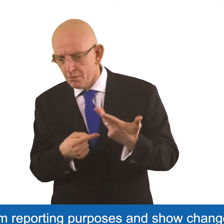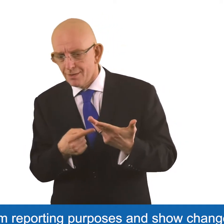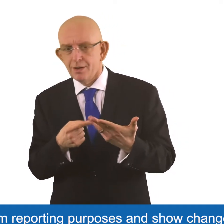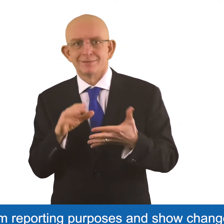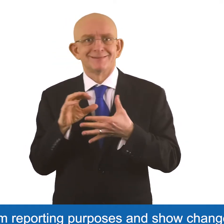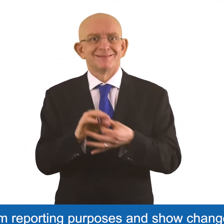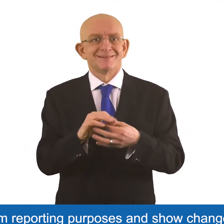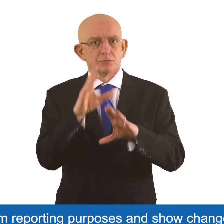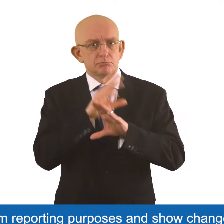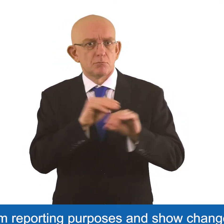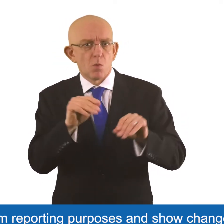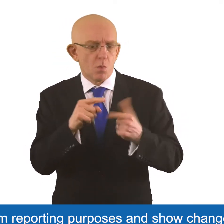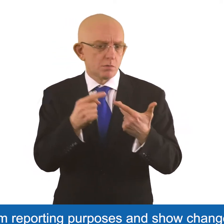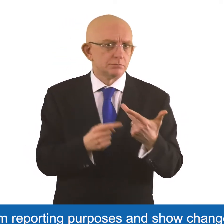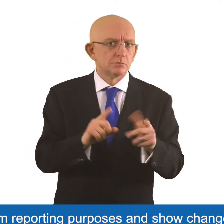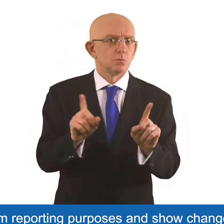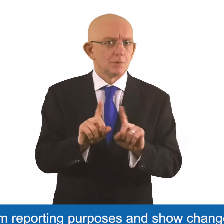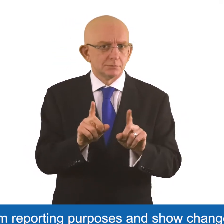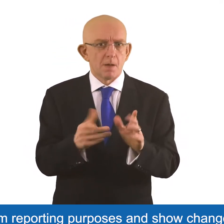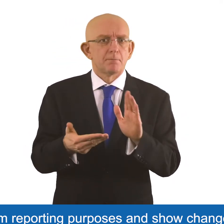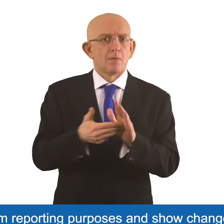purposes and show changes over time.